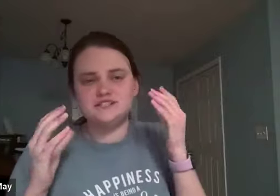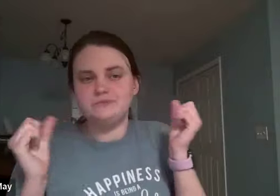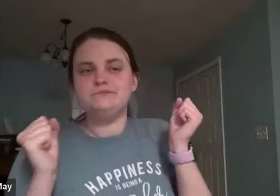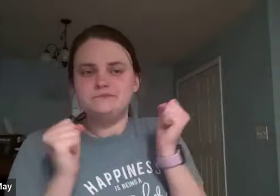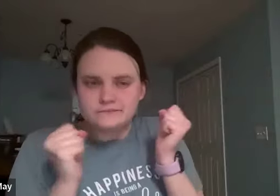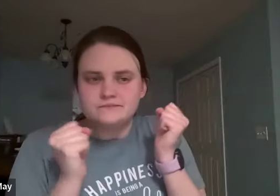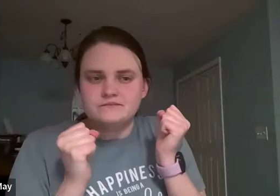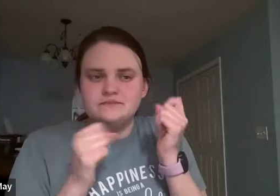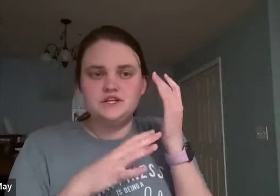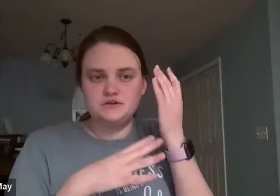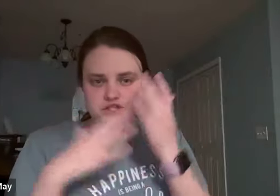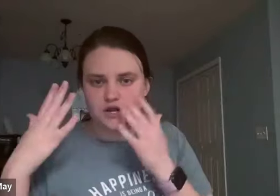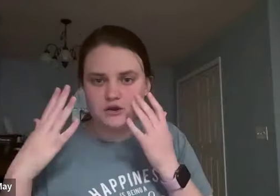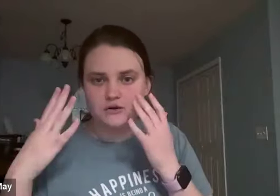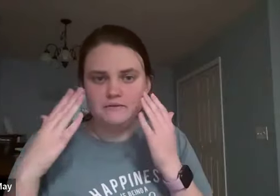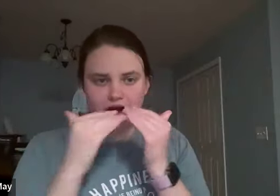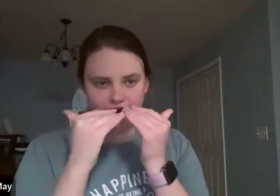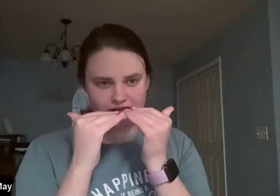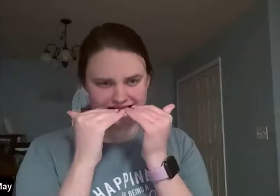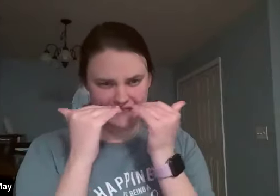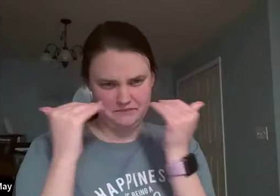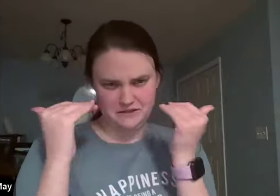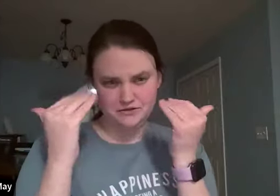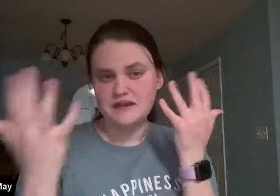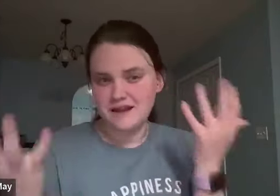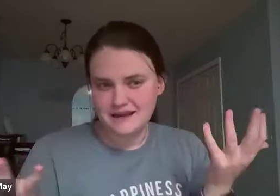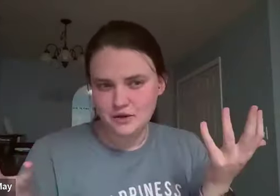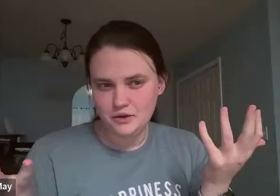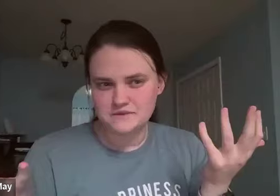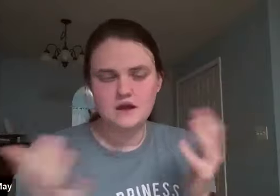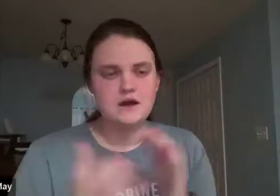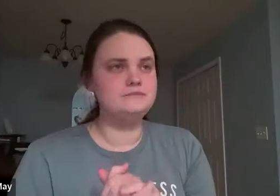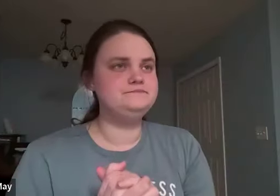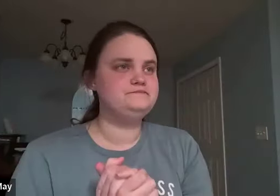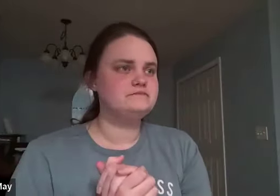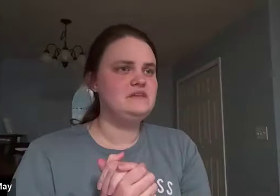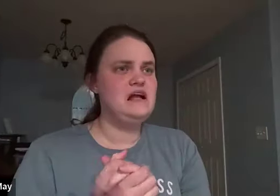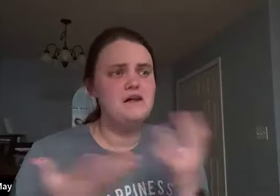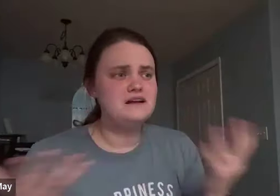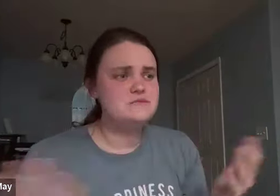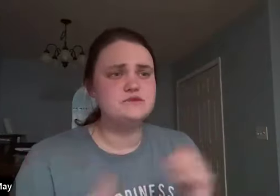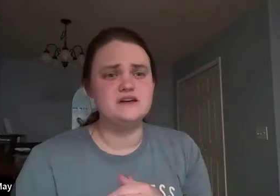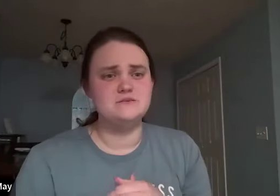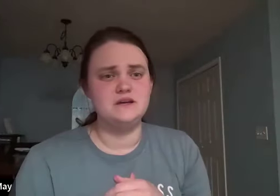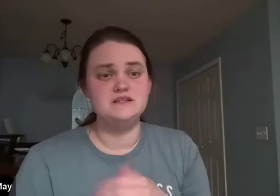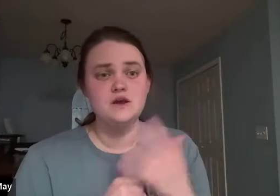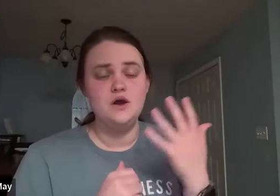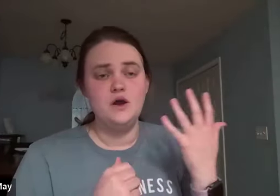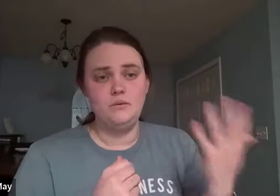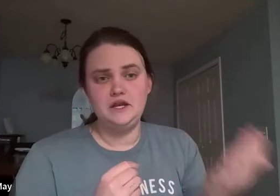like, to show, not always keep it neutral. That kind of helps. A lot of times with us is because we